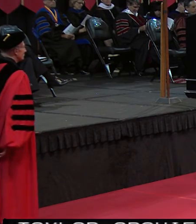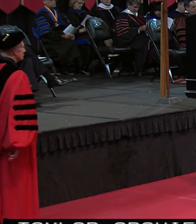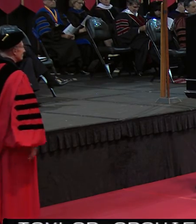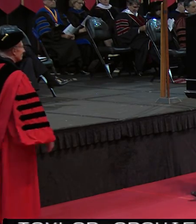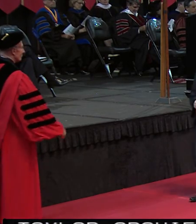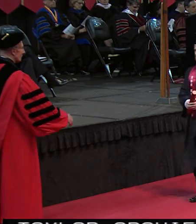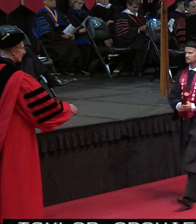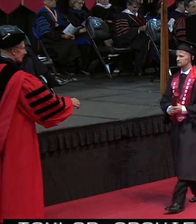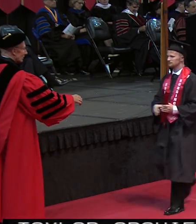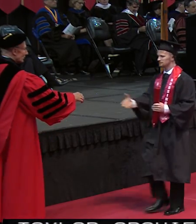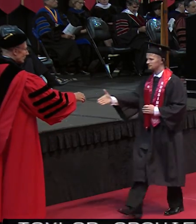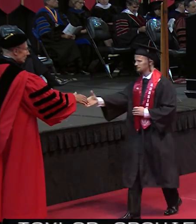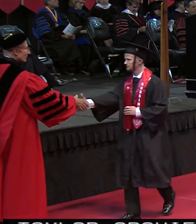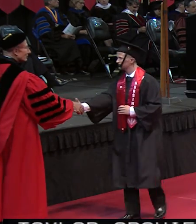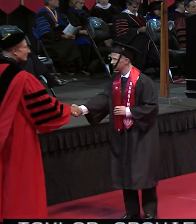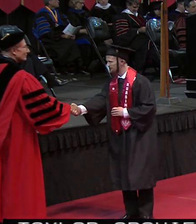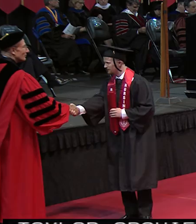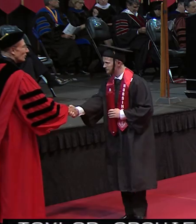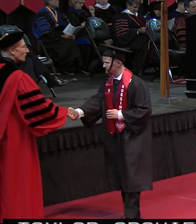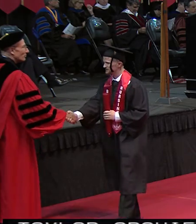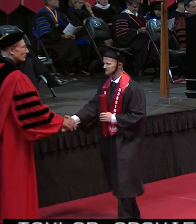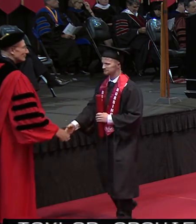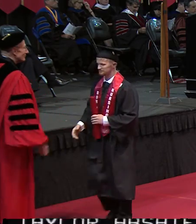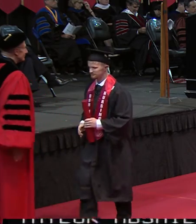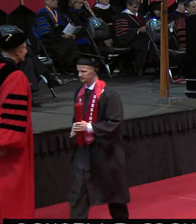Hannah Yvette Arnett.